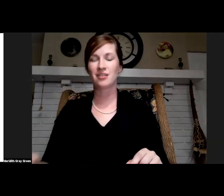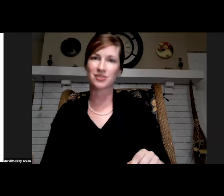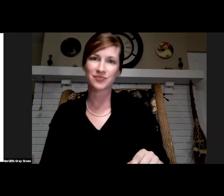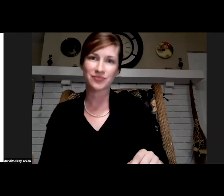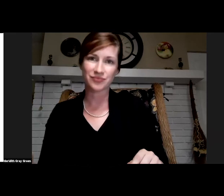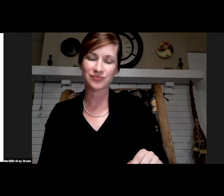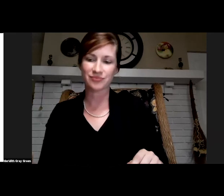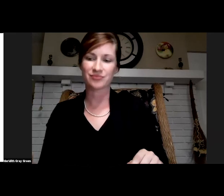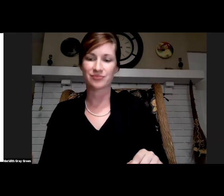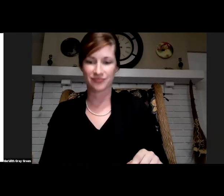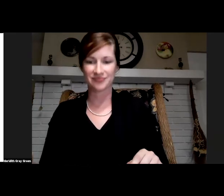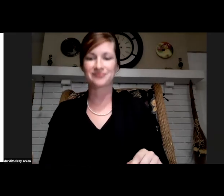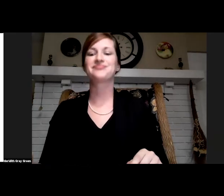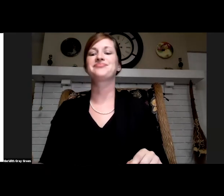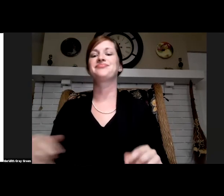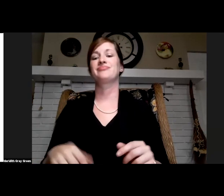and Hachivi.